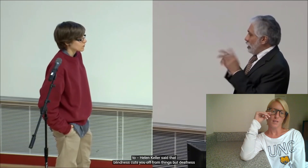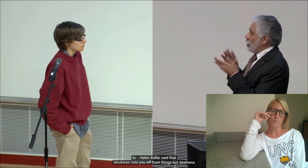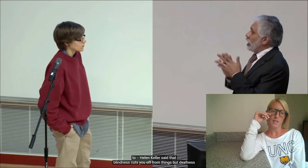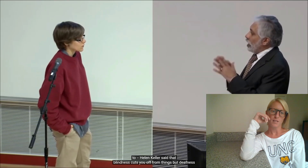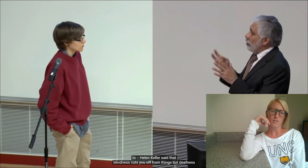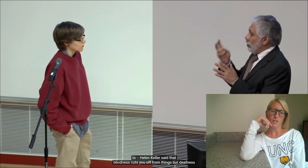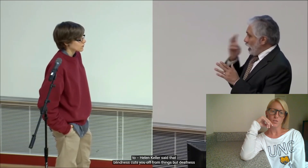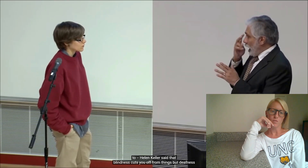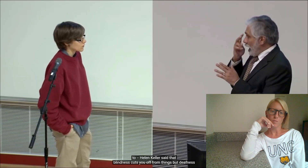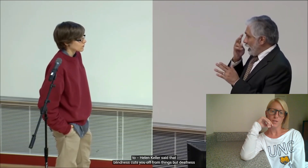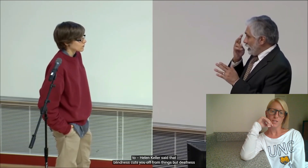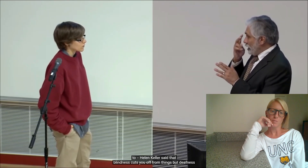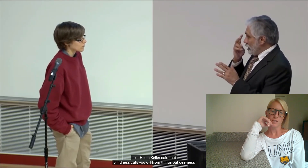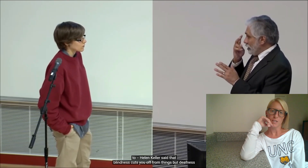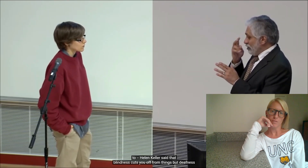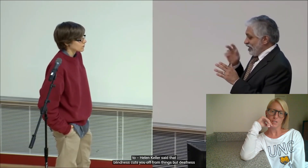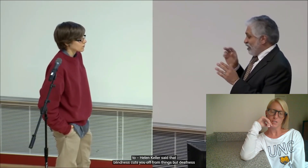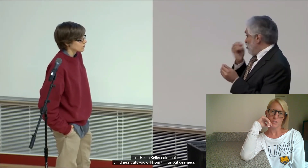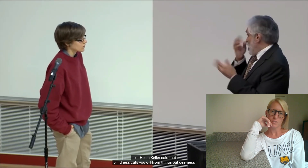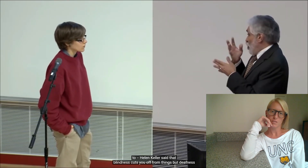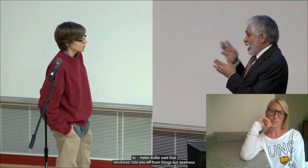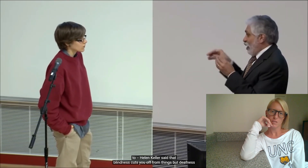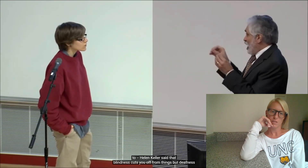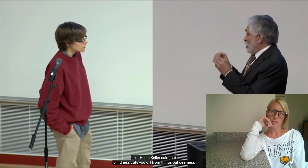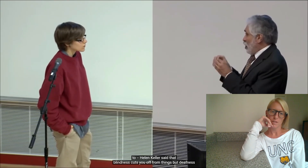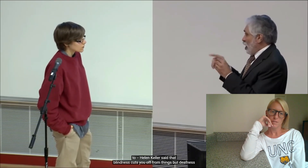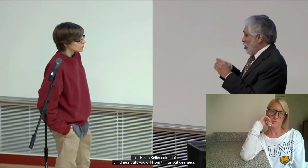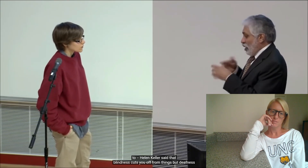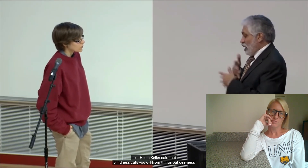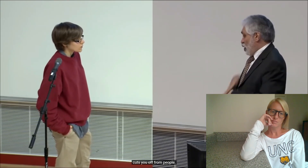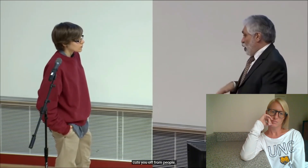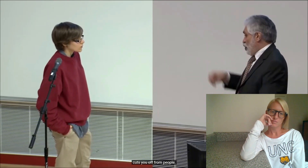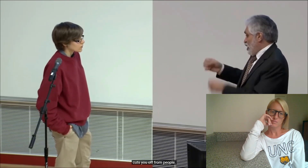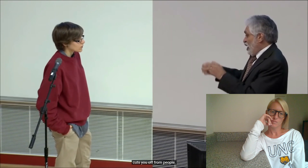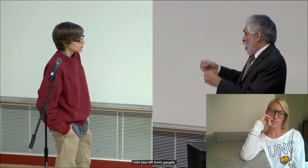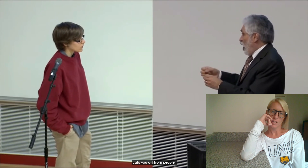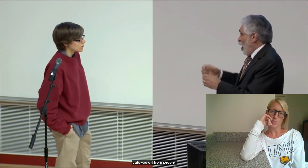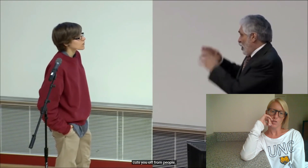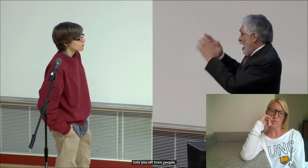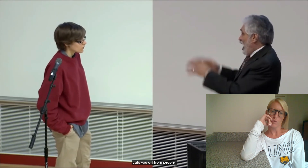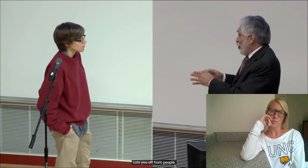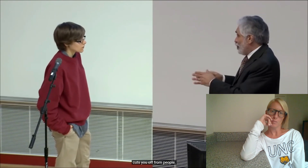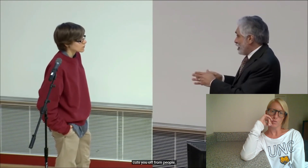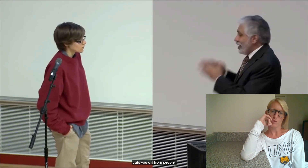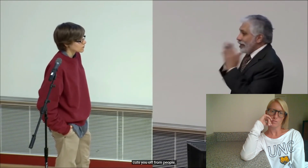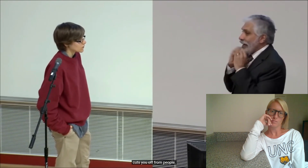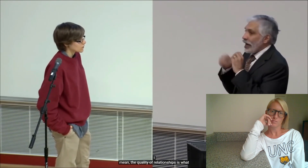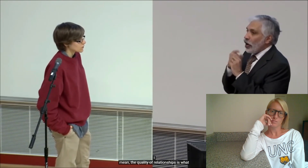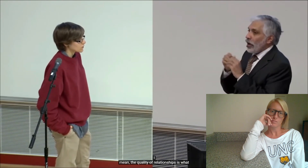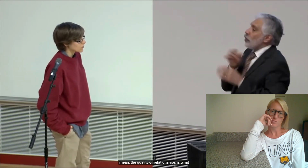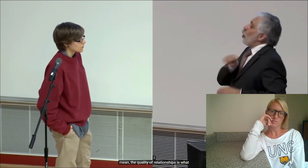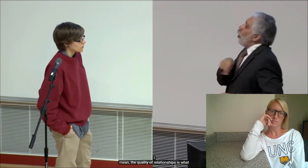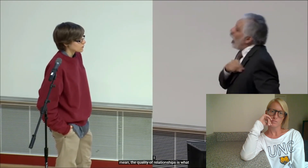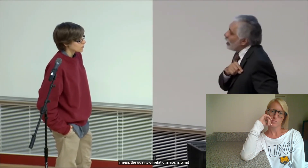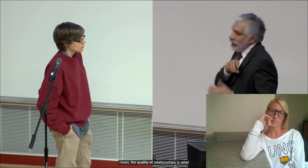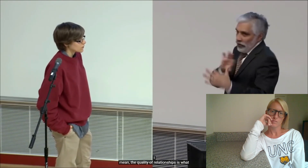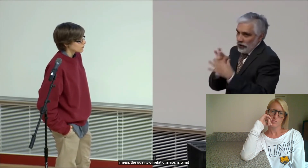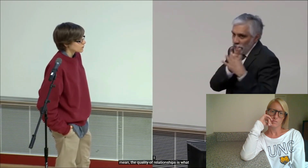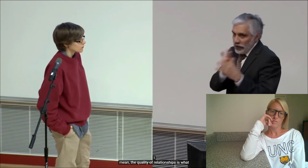Helen Keller said that blindness cuts you off from things, but deafness cuts you off from people. I